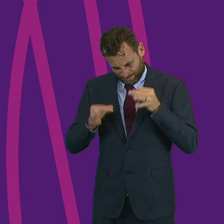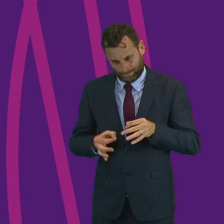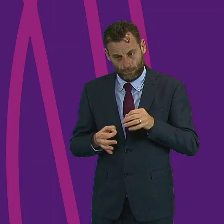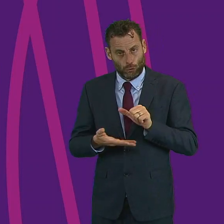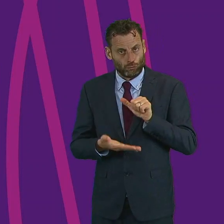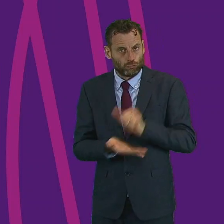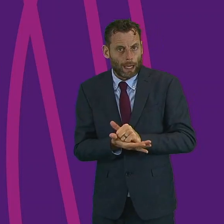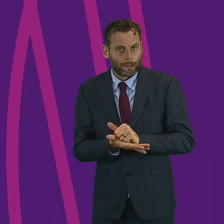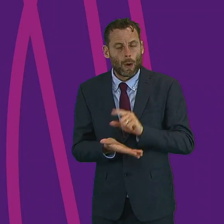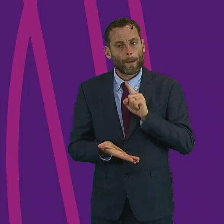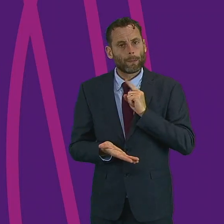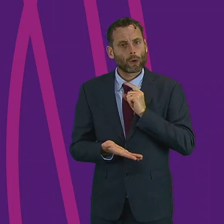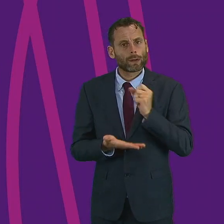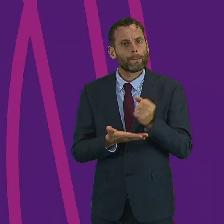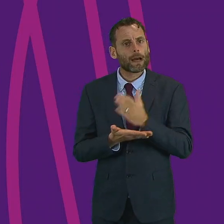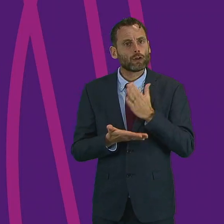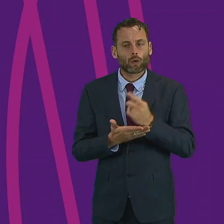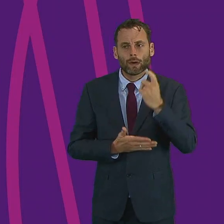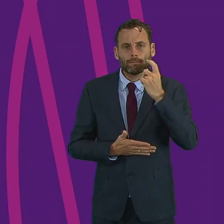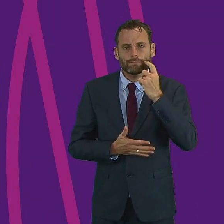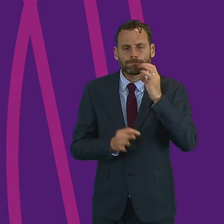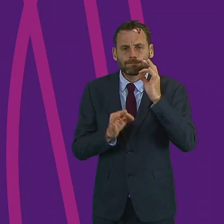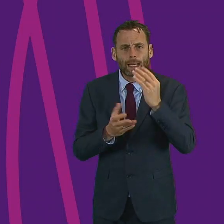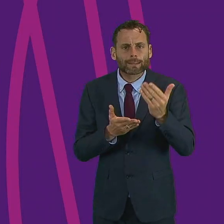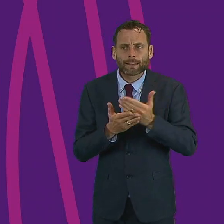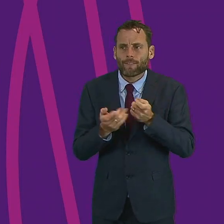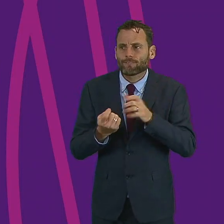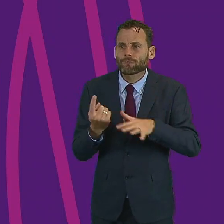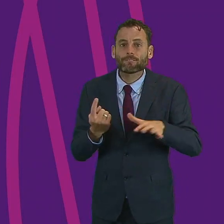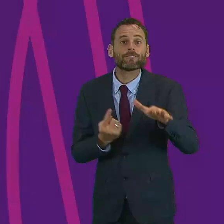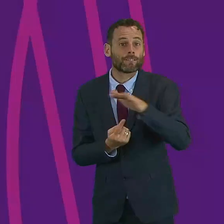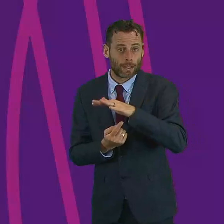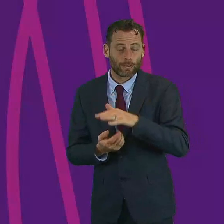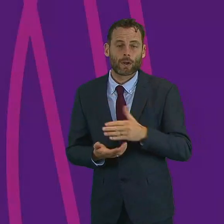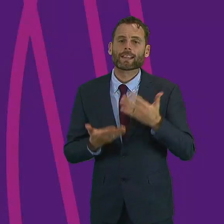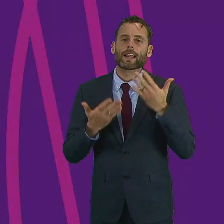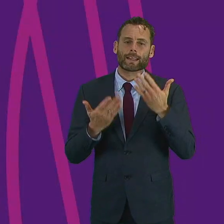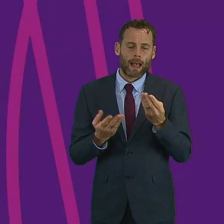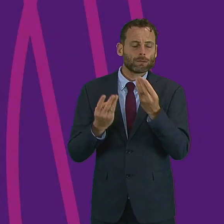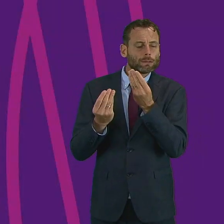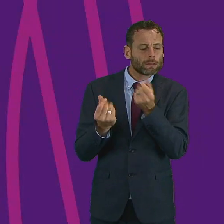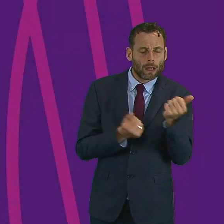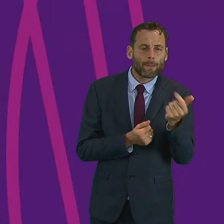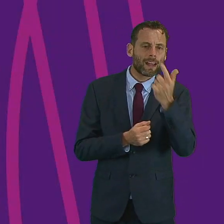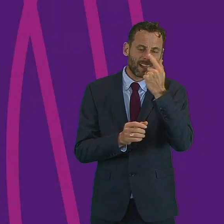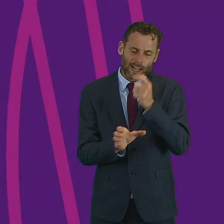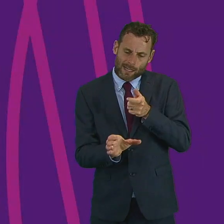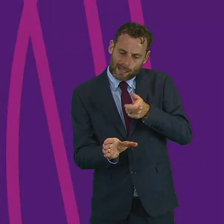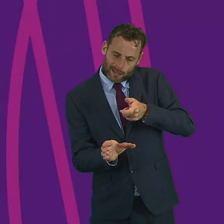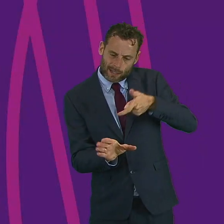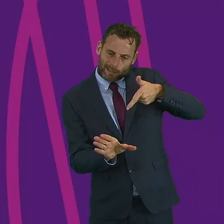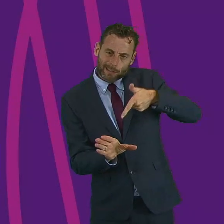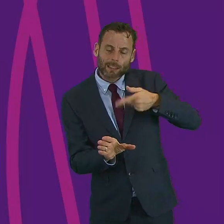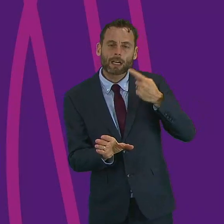dental services. She told me that as an NHS patient, she cannot get a filling. However, if she was a private